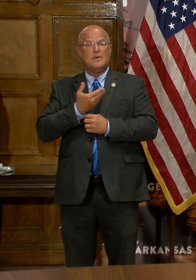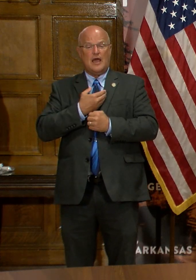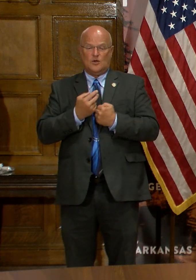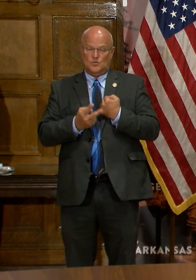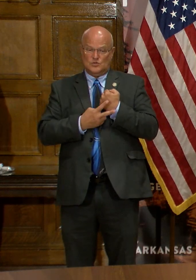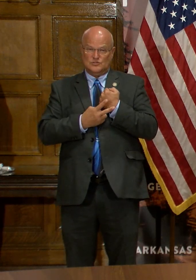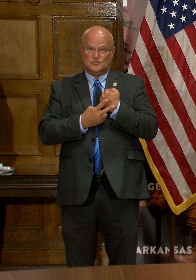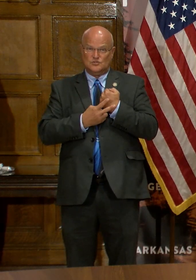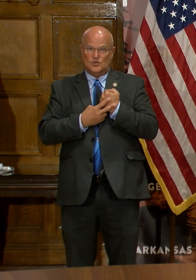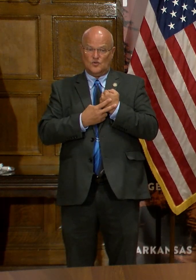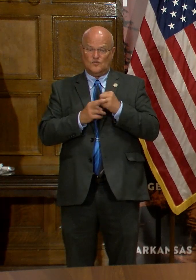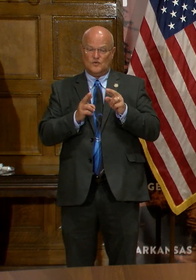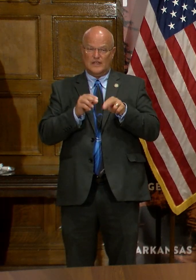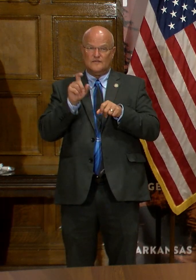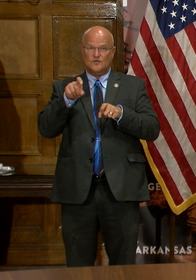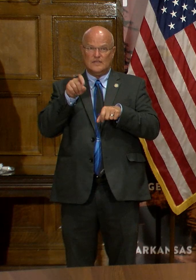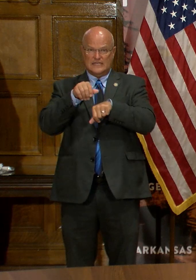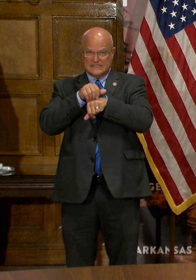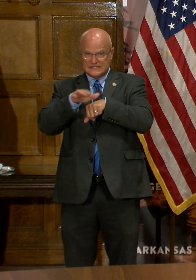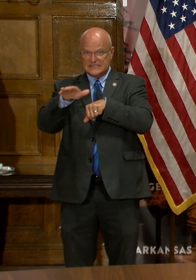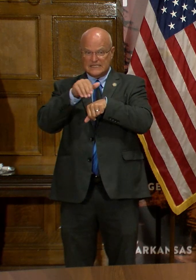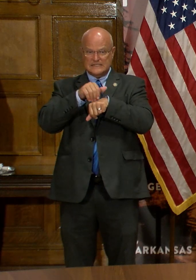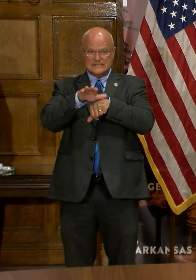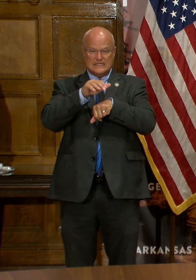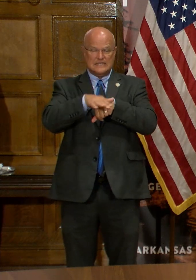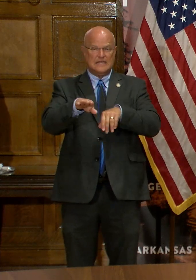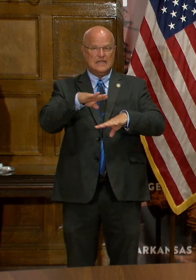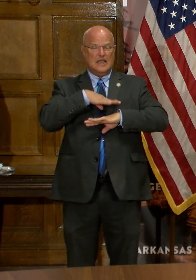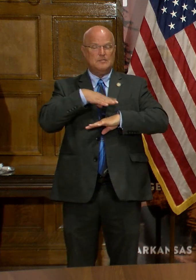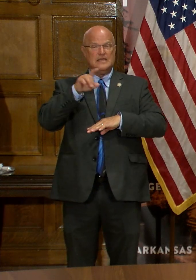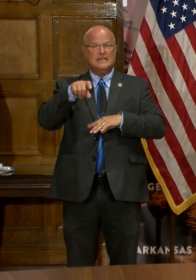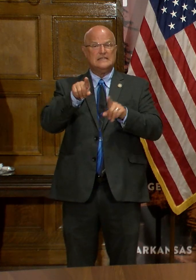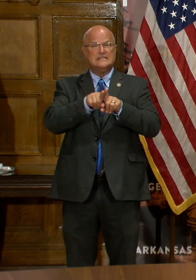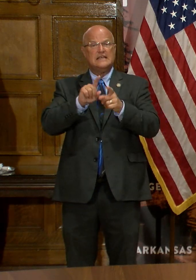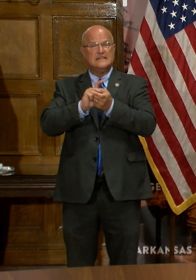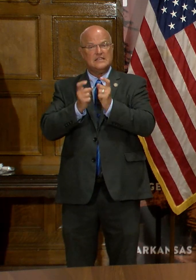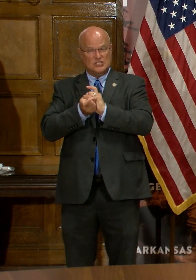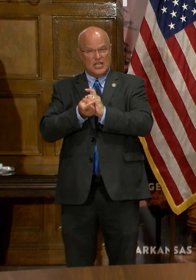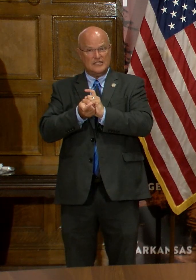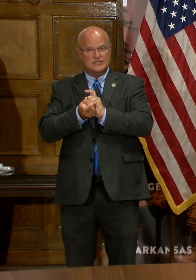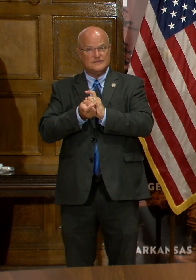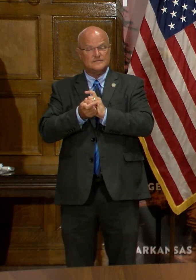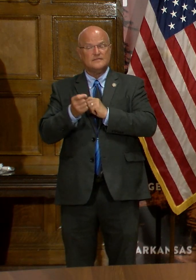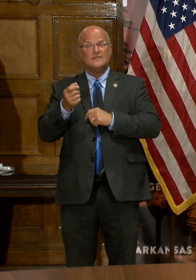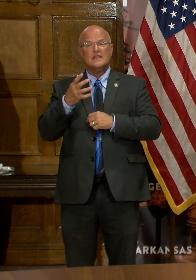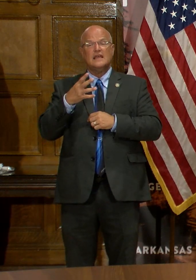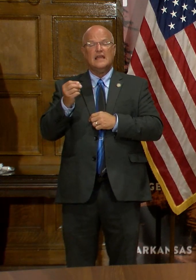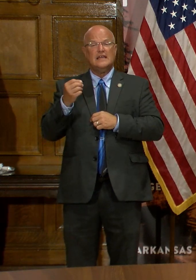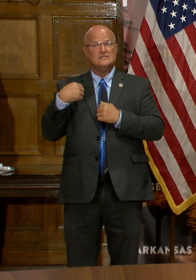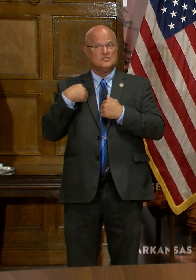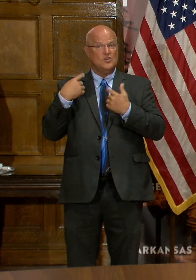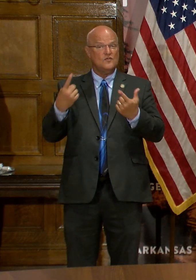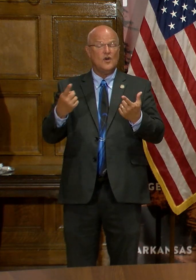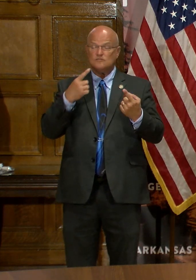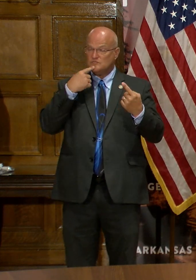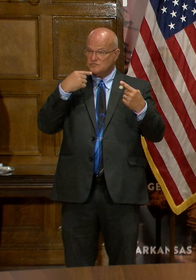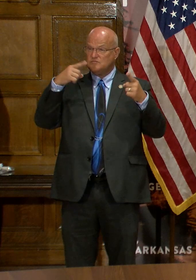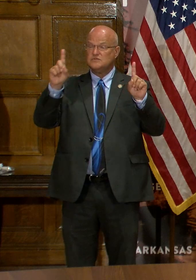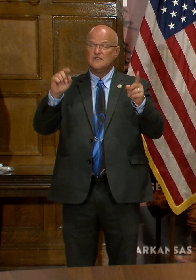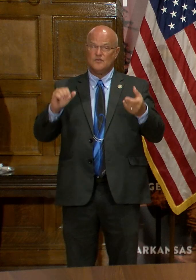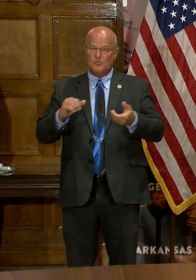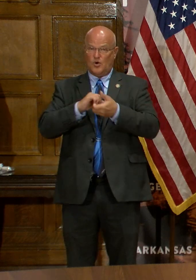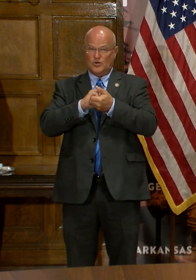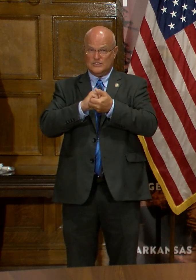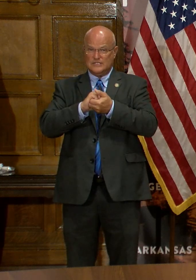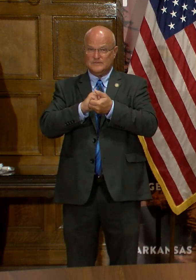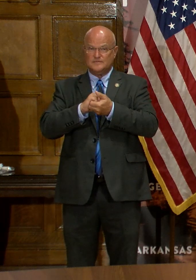reserve stocked so that we can meet needs as they change over time. And so far, it's been a really successful